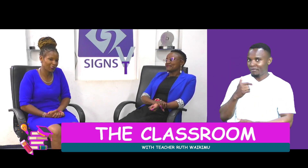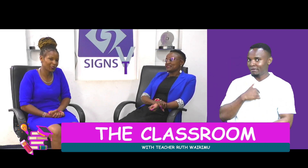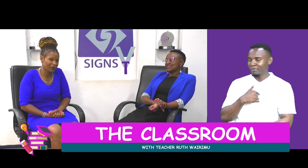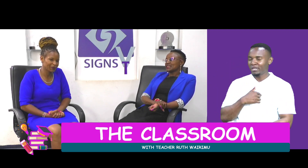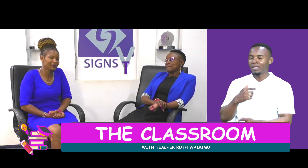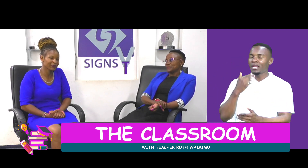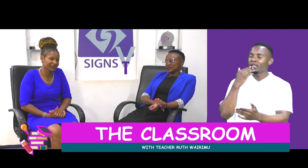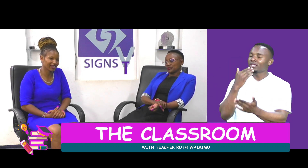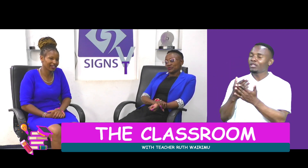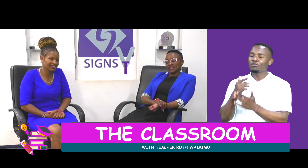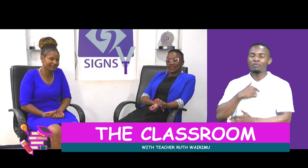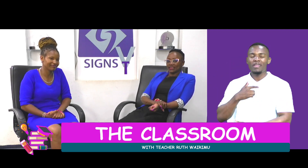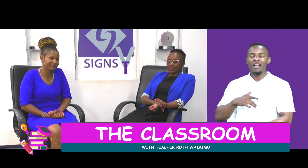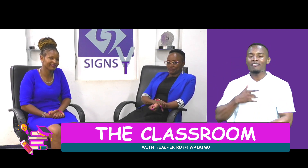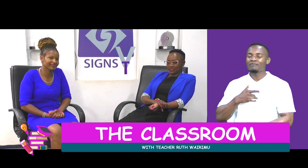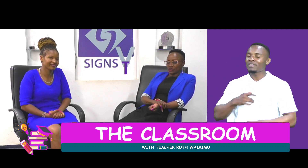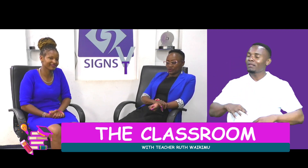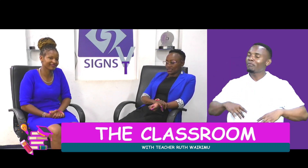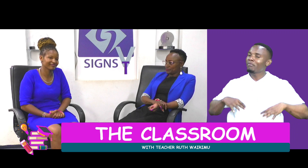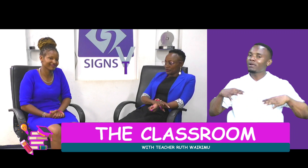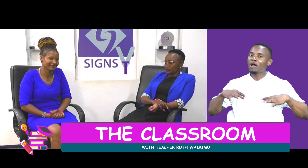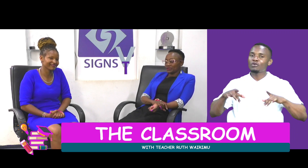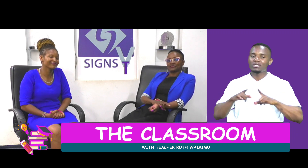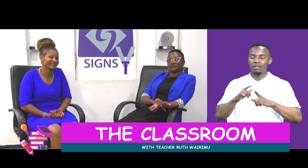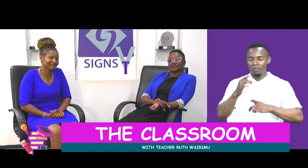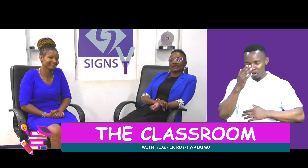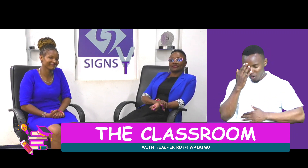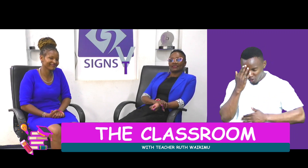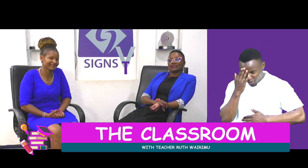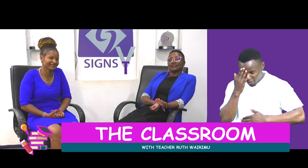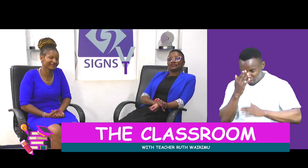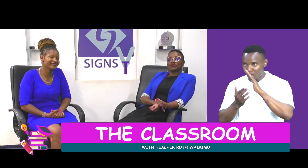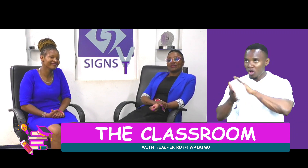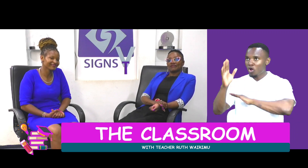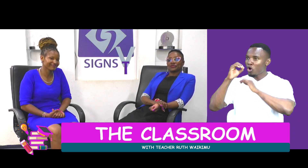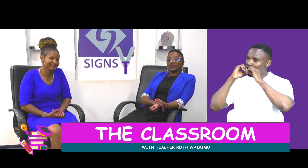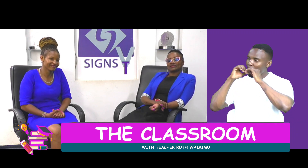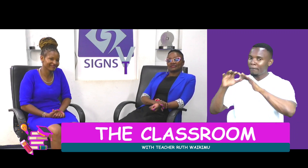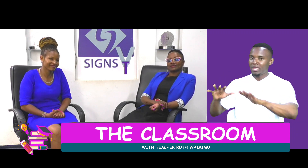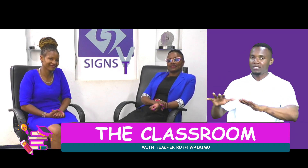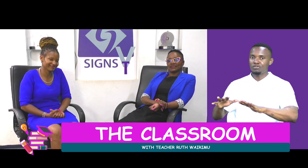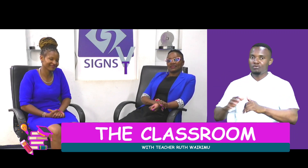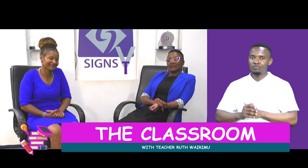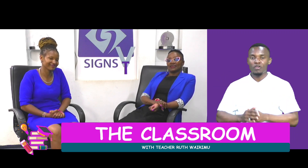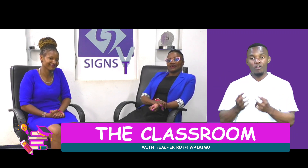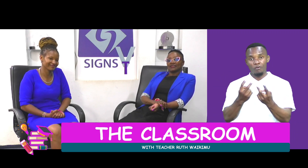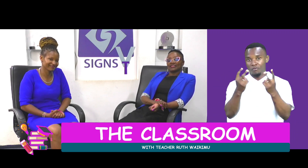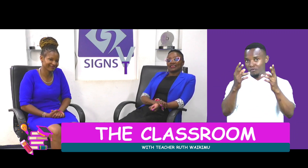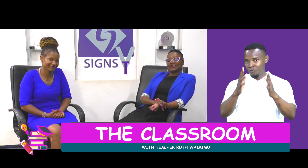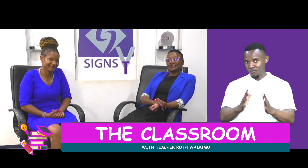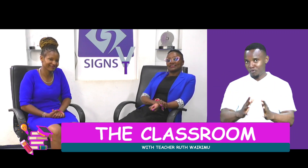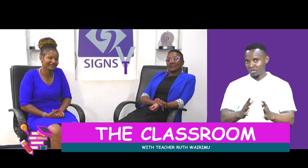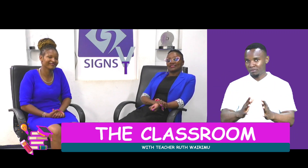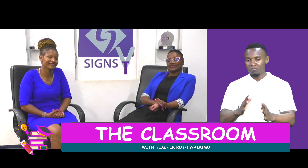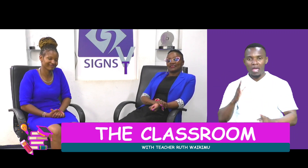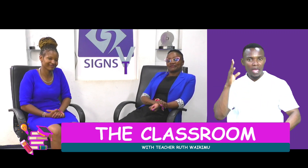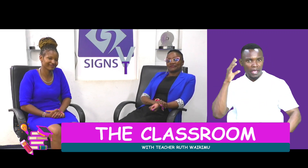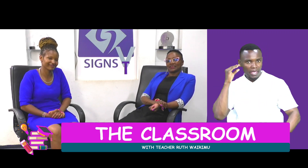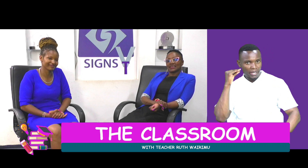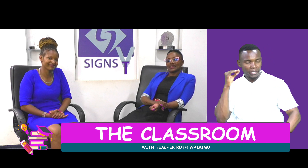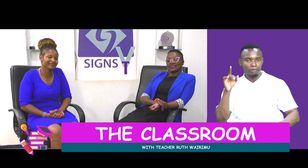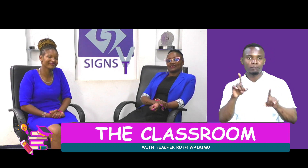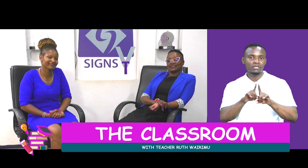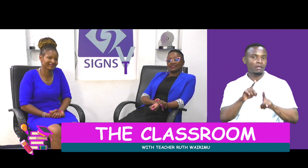invitation. I feel proud and I feel honored. May God bless you for that. To our viewers, the hearing and the